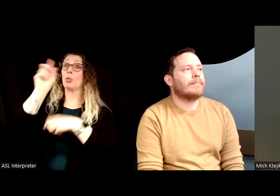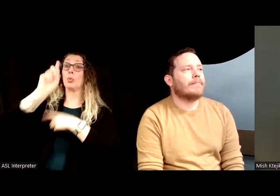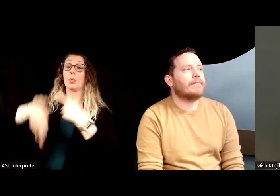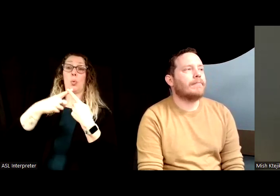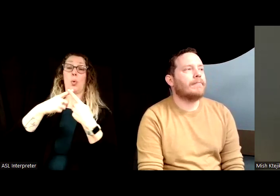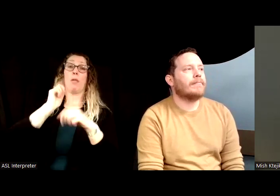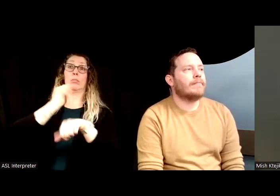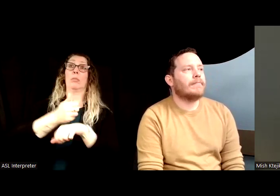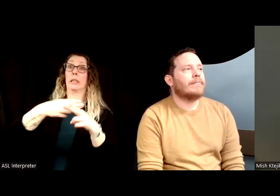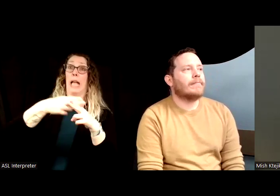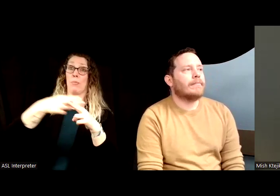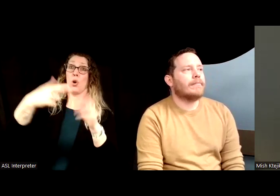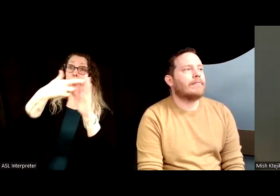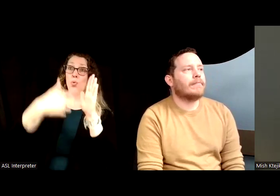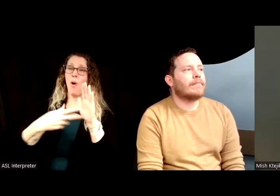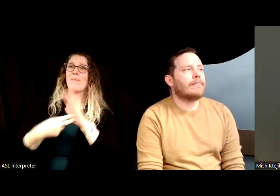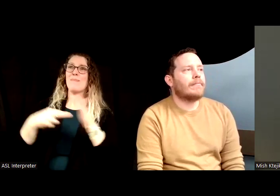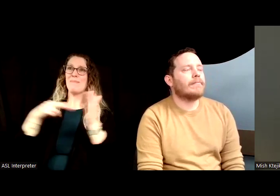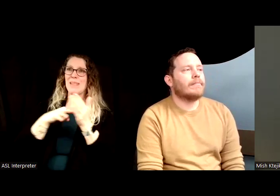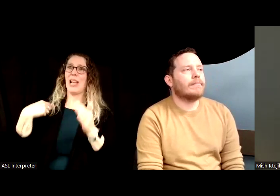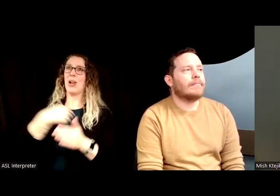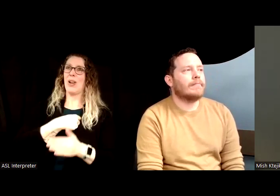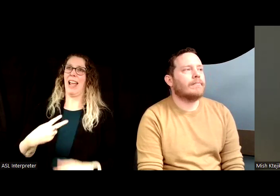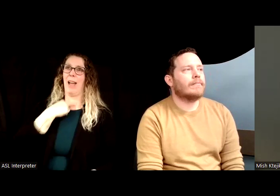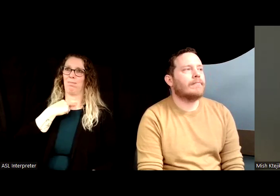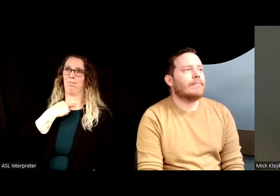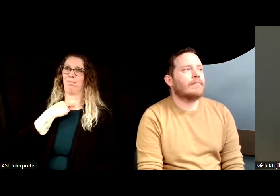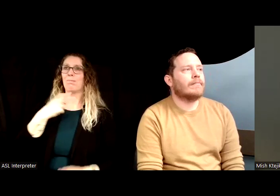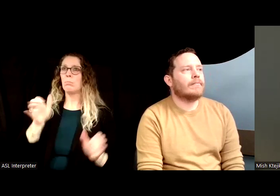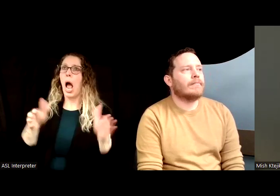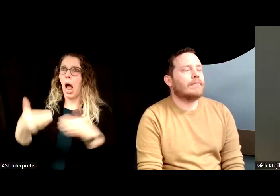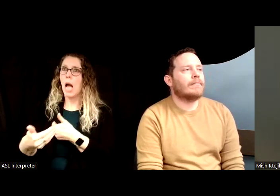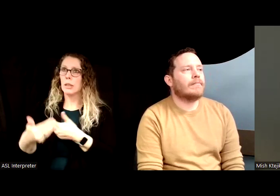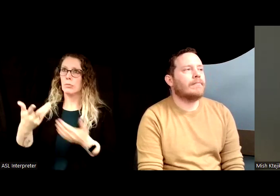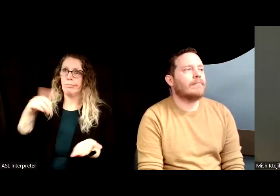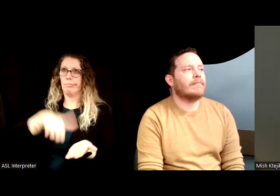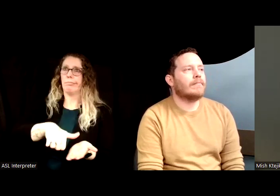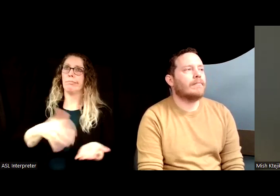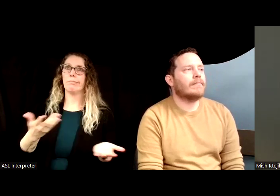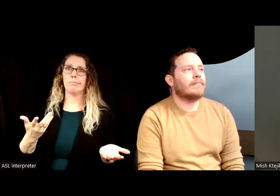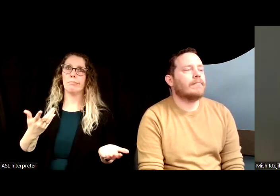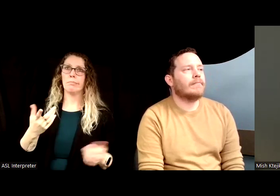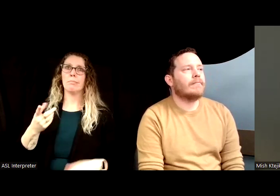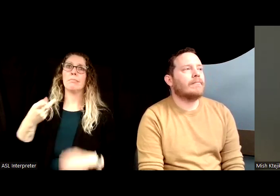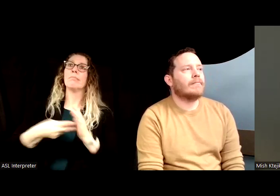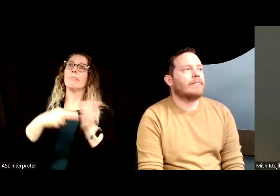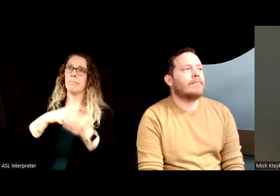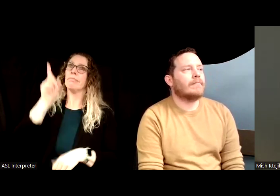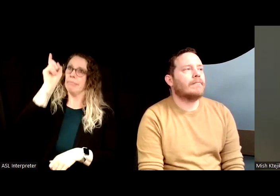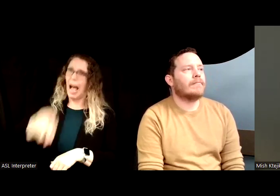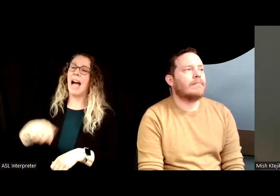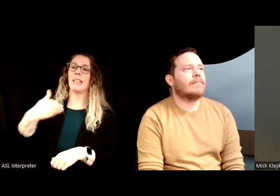temporary rule, you put yourself in a box. So you will have to have something in place on